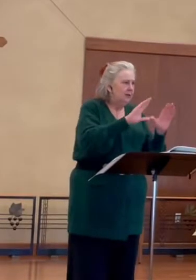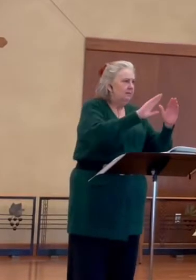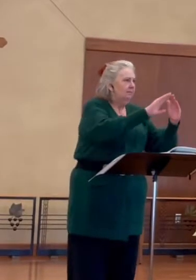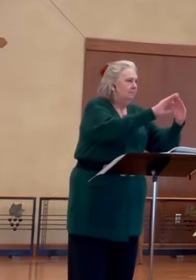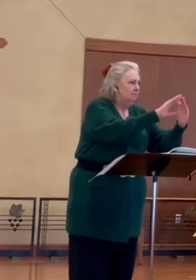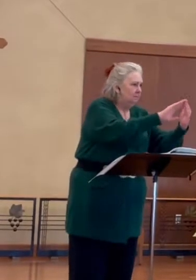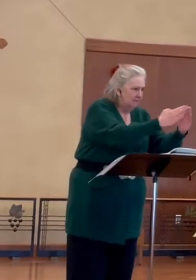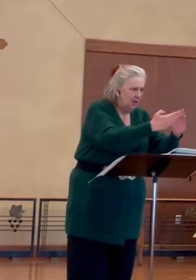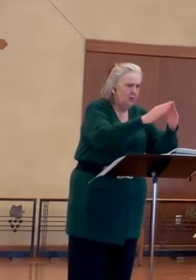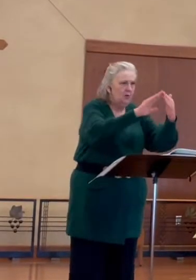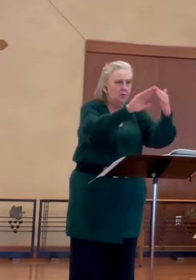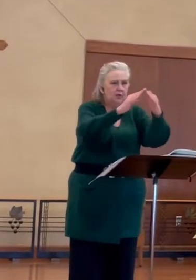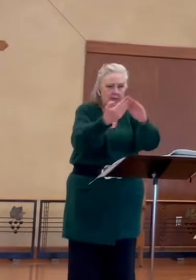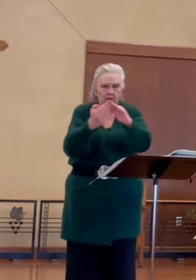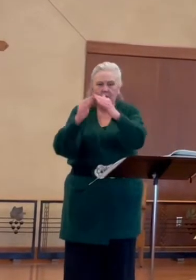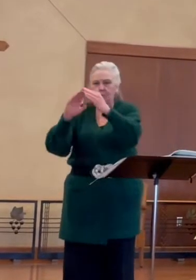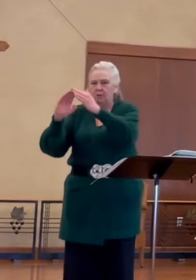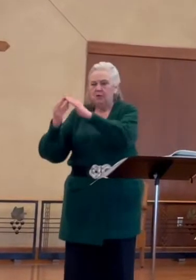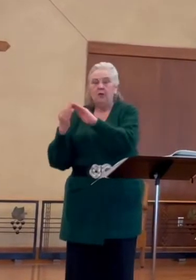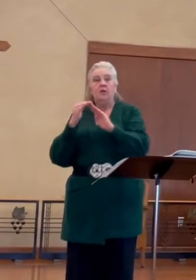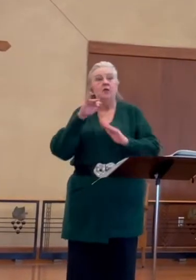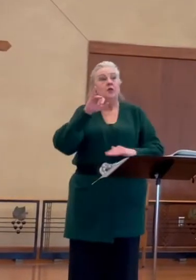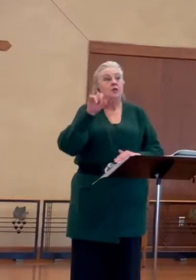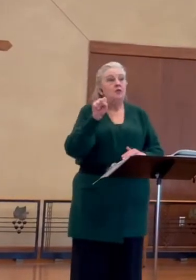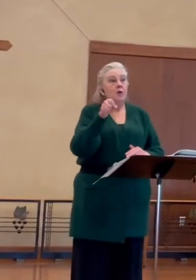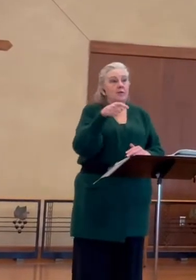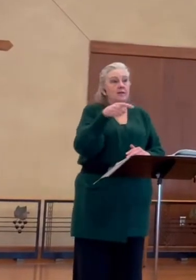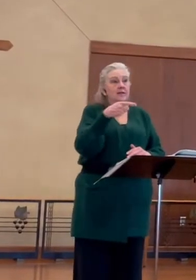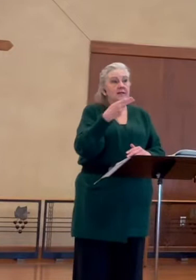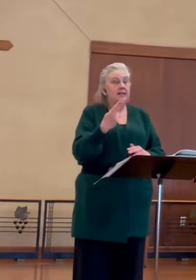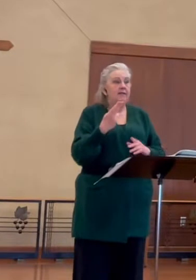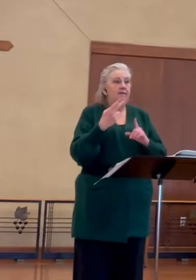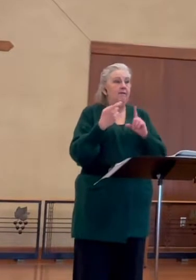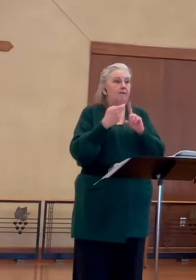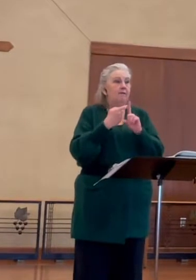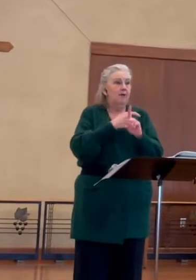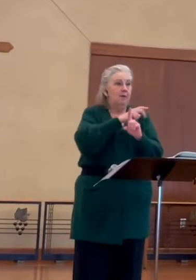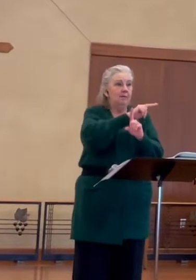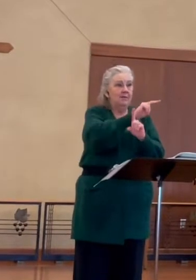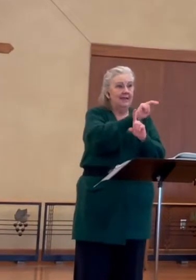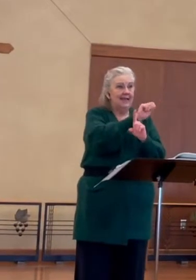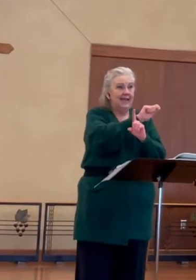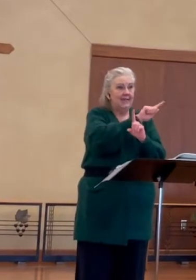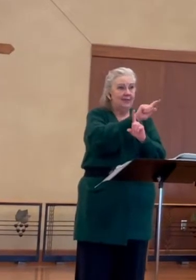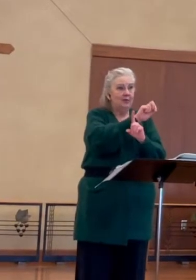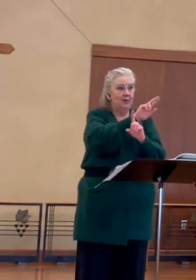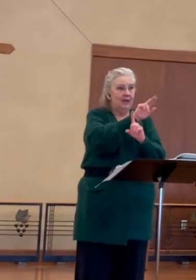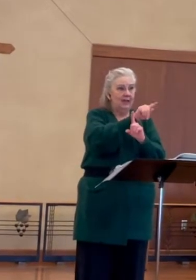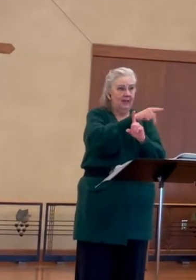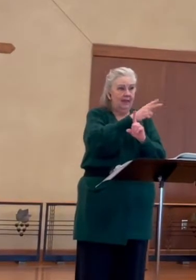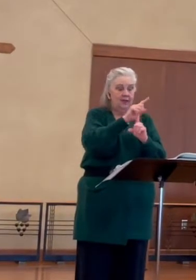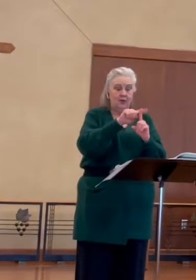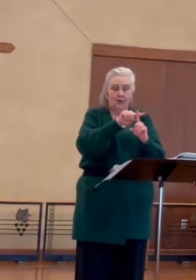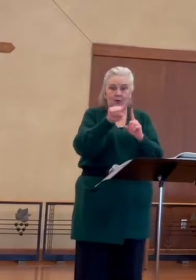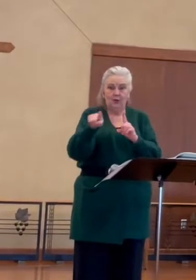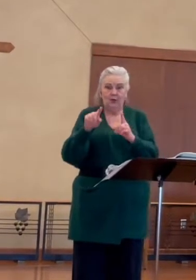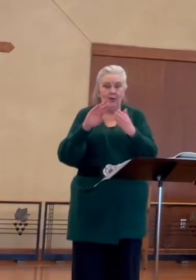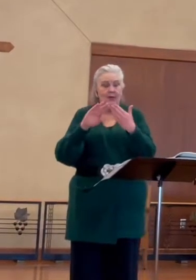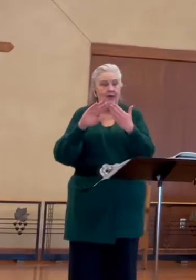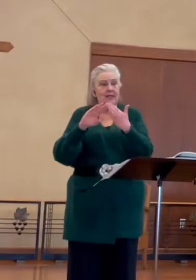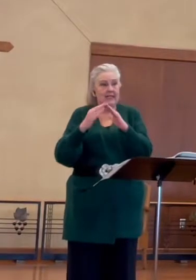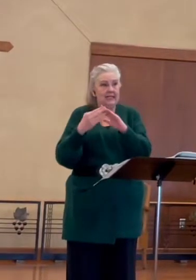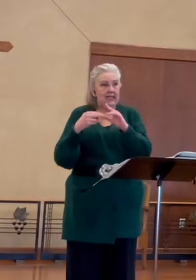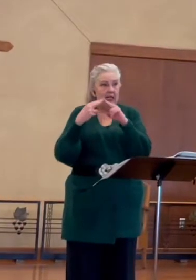registered. Joseph also went from the town of Nazareth in Galilee to Judea, to the city of David called